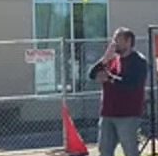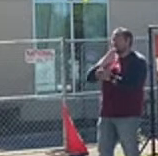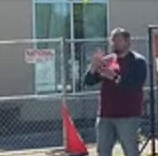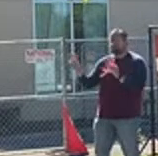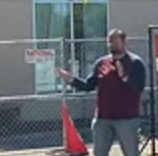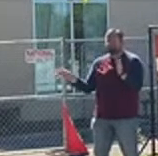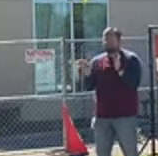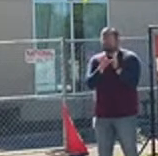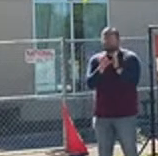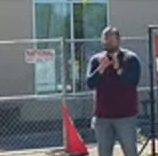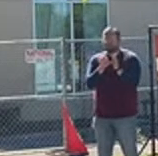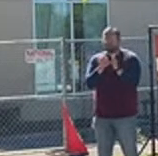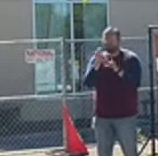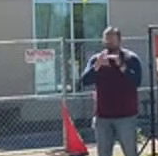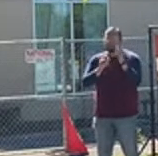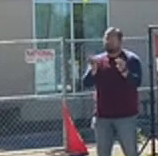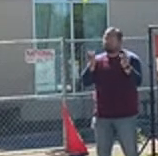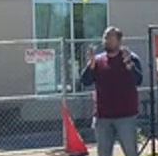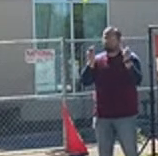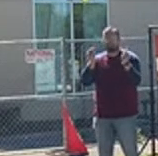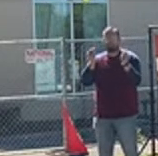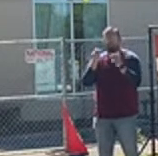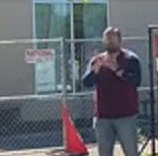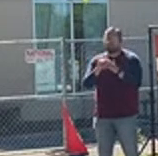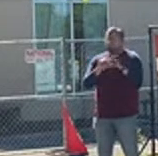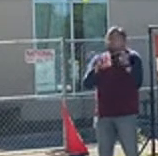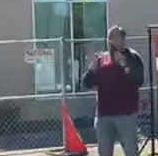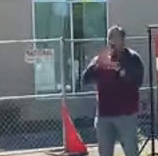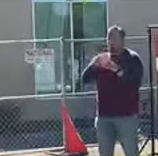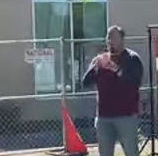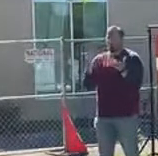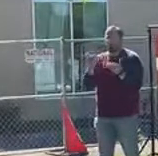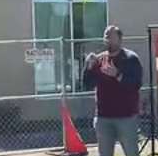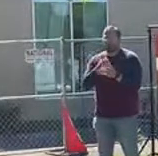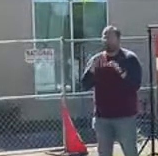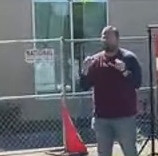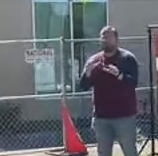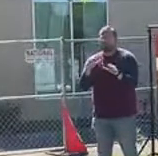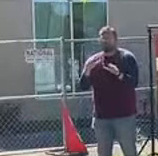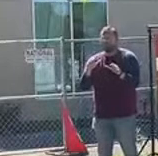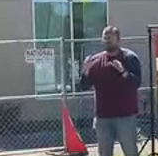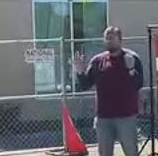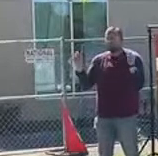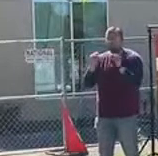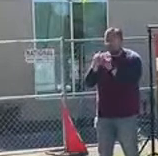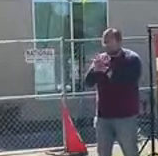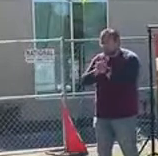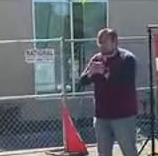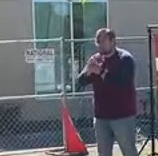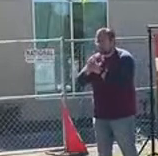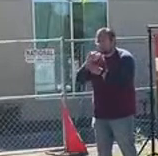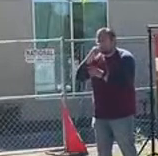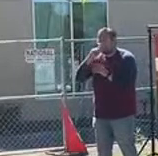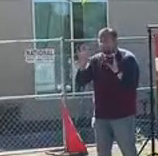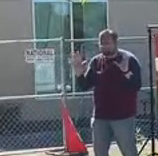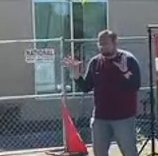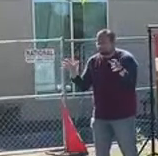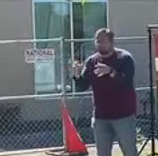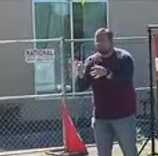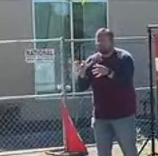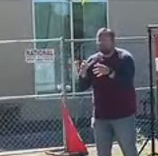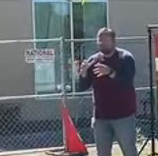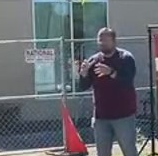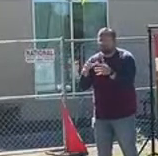quickly as possible. That's a huge part of what we're doing for this school, getting more space for the kids to get together and